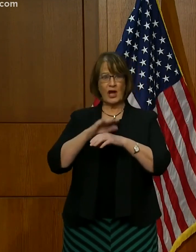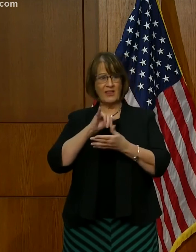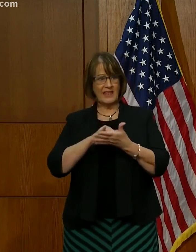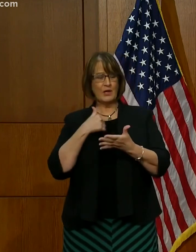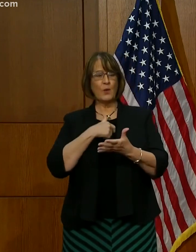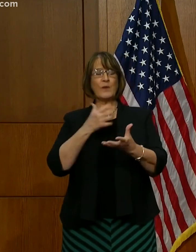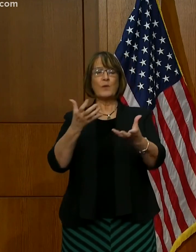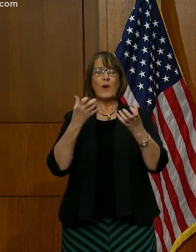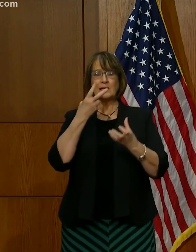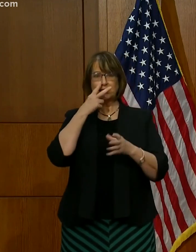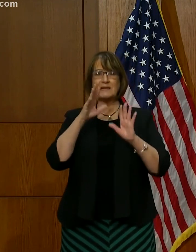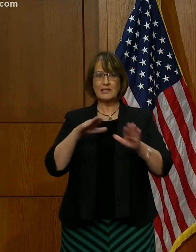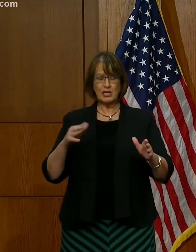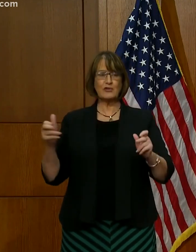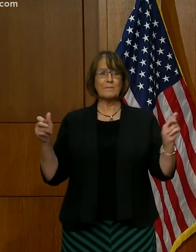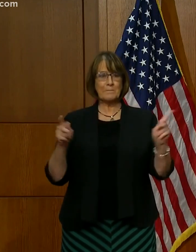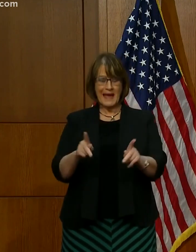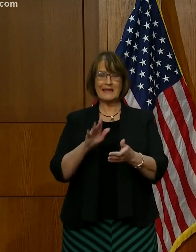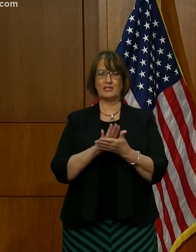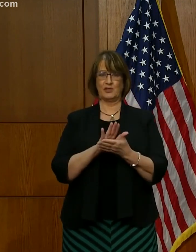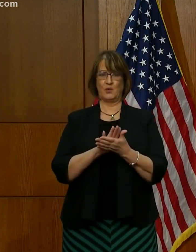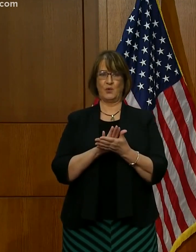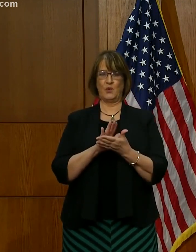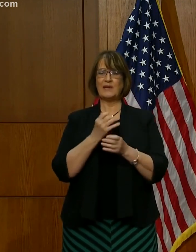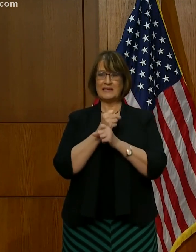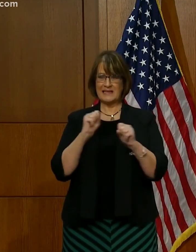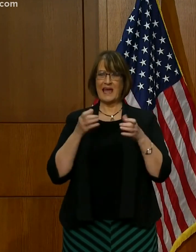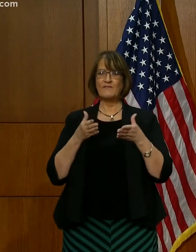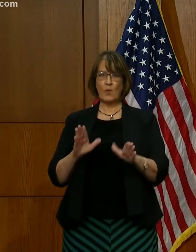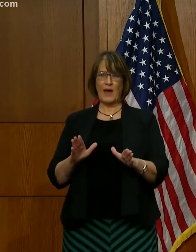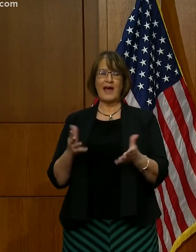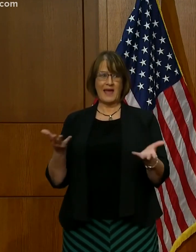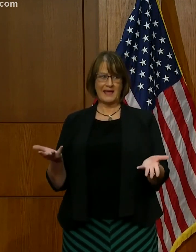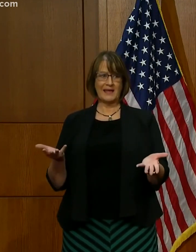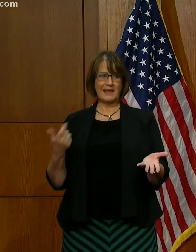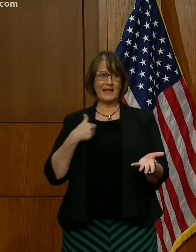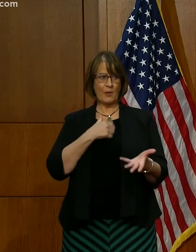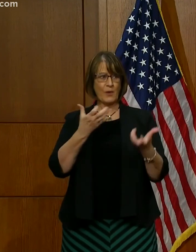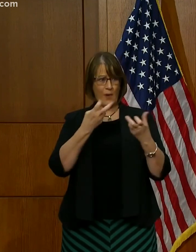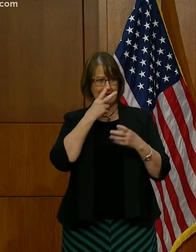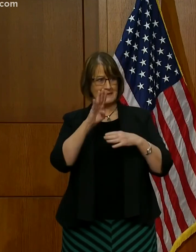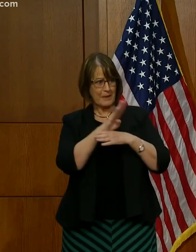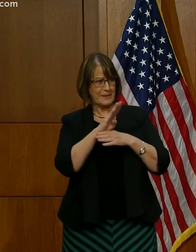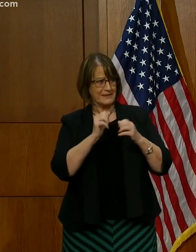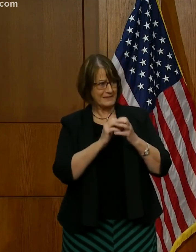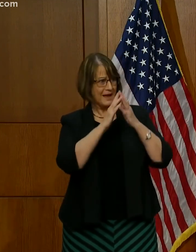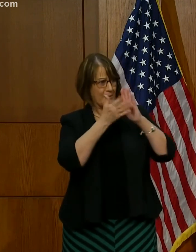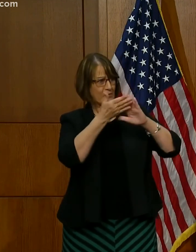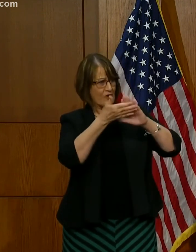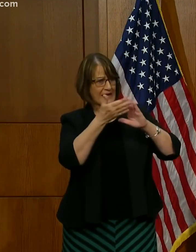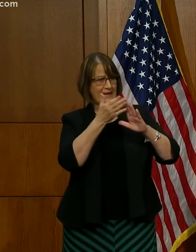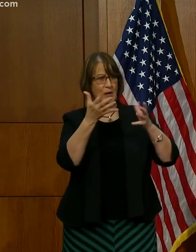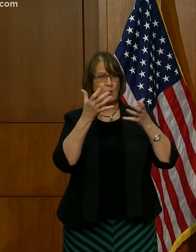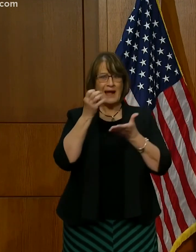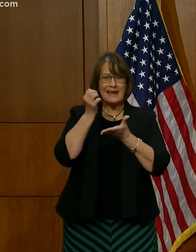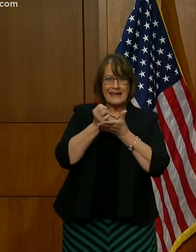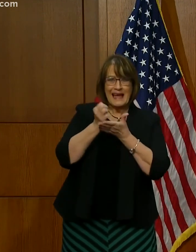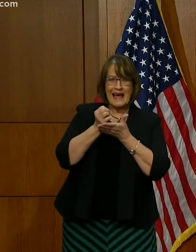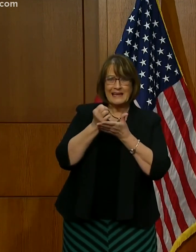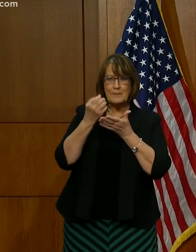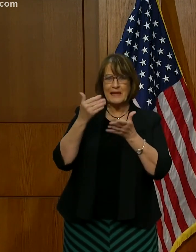our children to be back in school safely. We want our businesses to be back up and running. We want our economy to get back